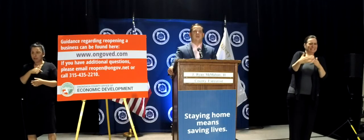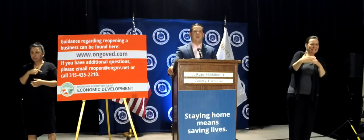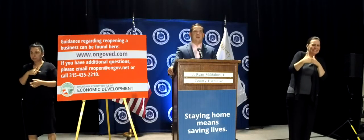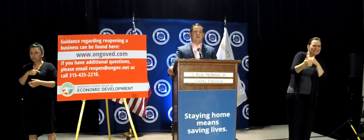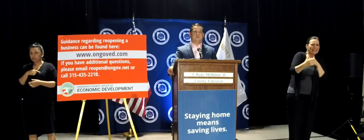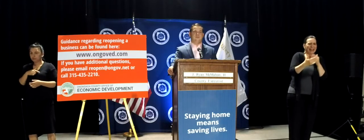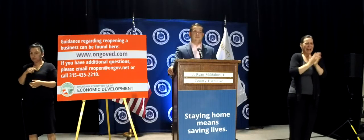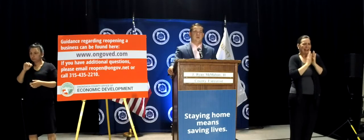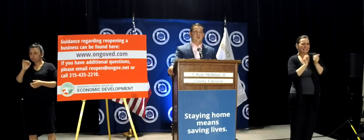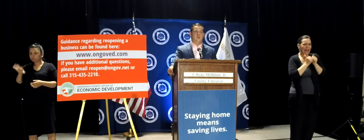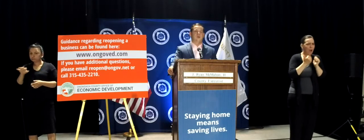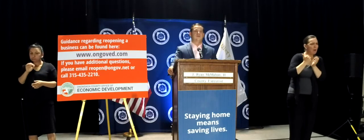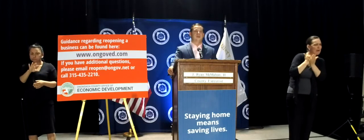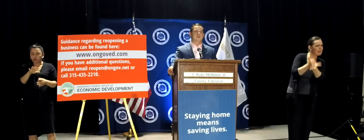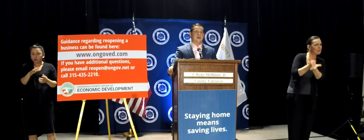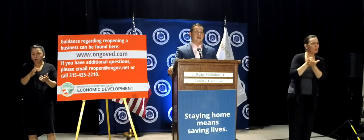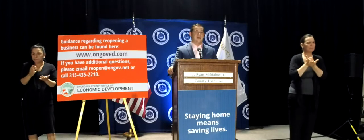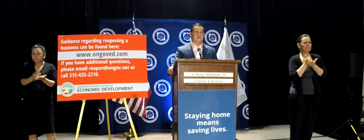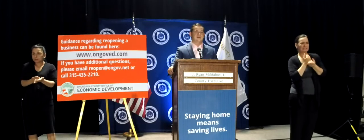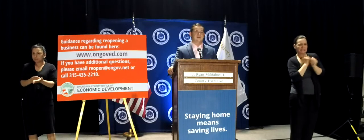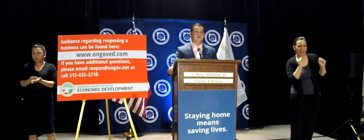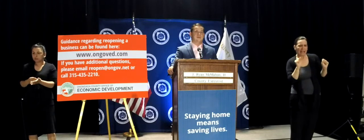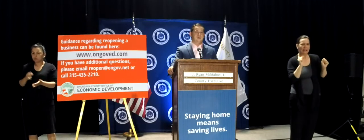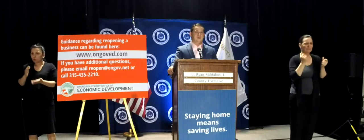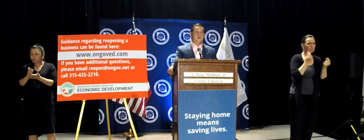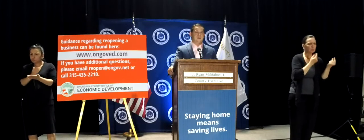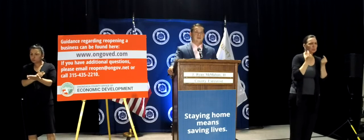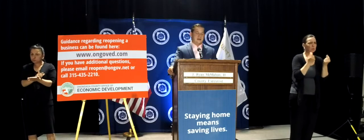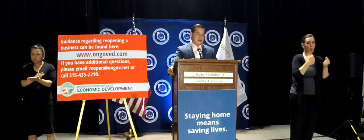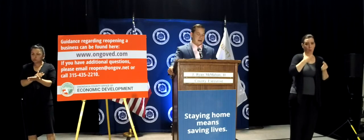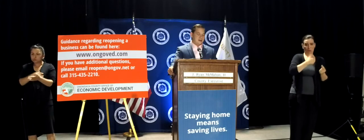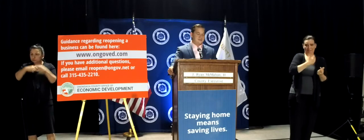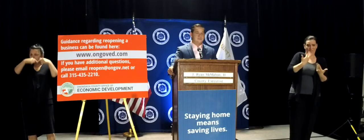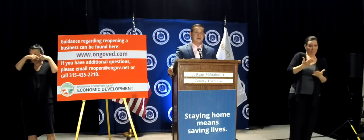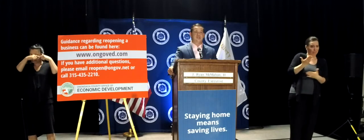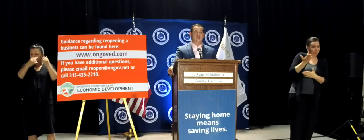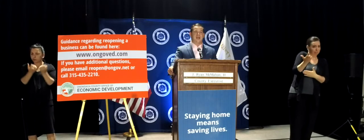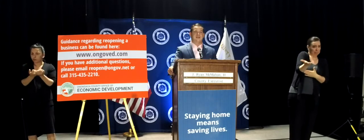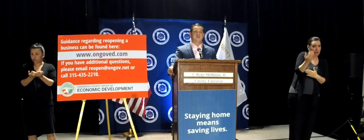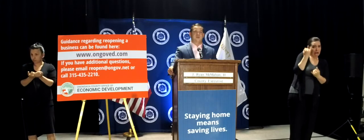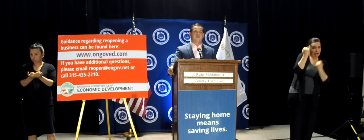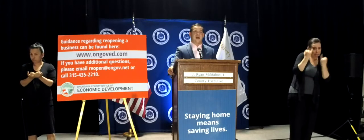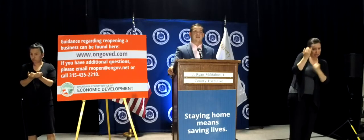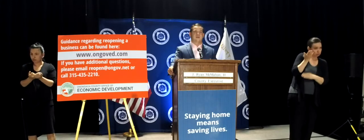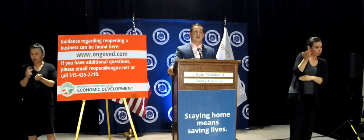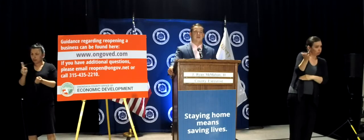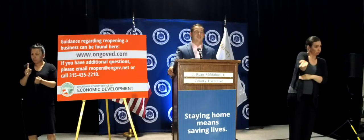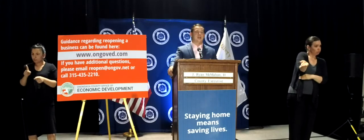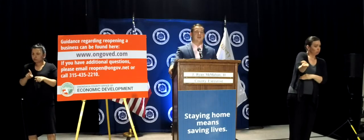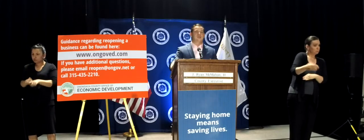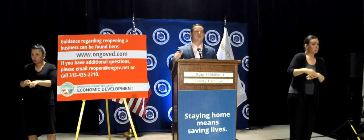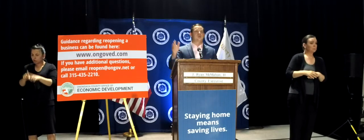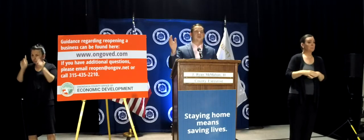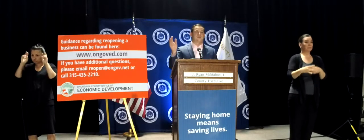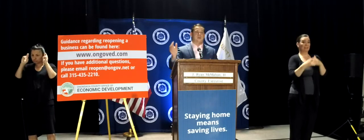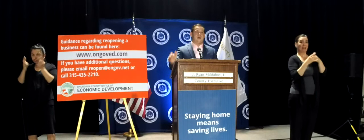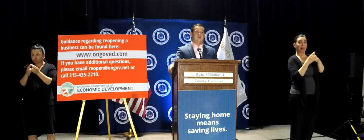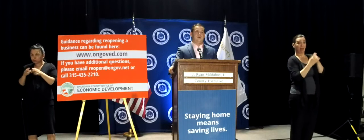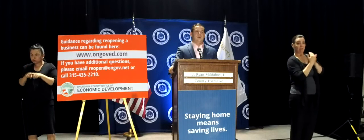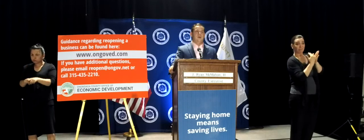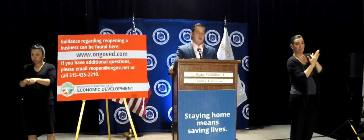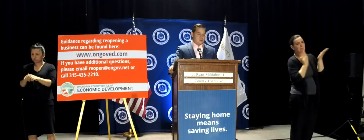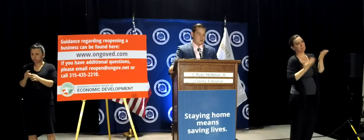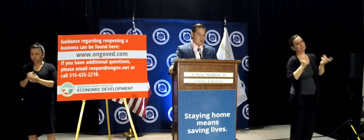and healthy way. We have given that guidance. That guidance may change when the facts on the ground change 2 weeks from